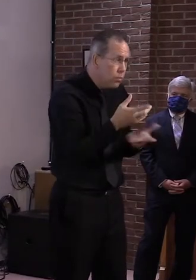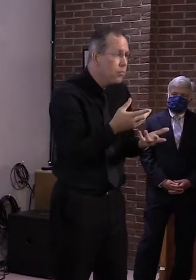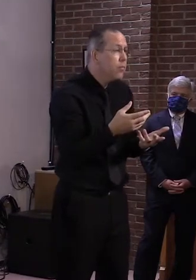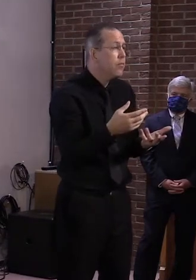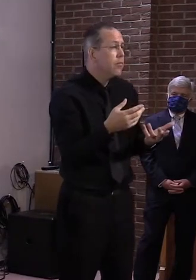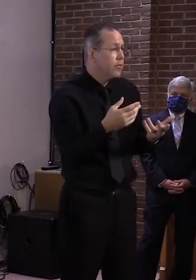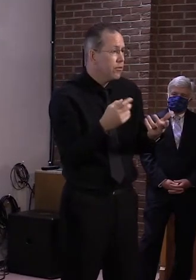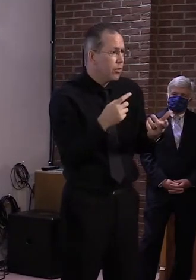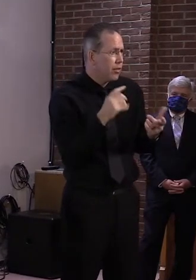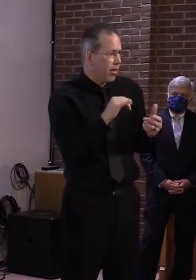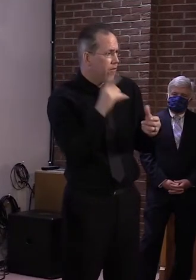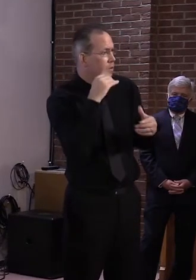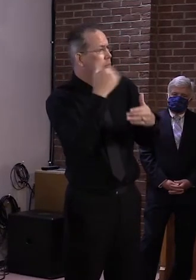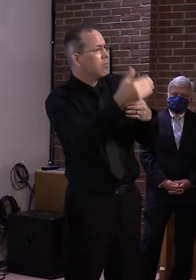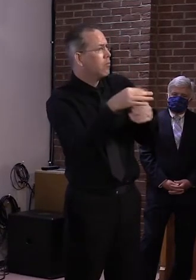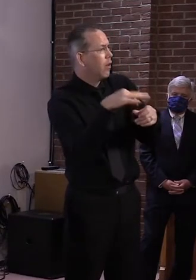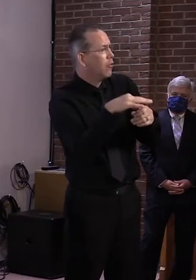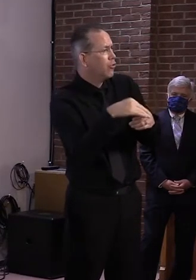have vote by mail,